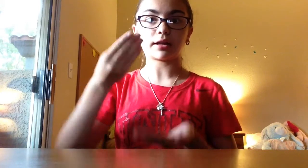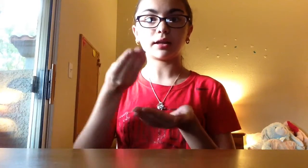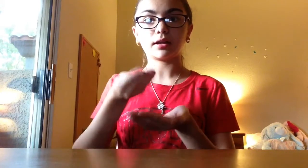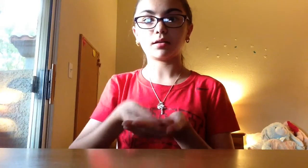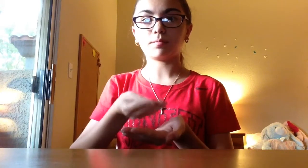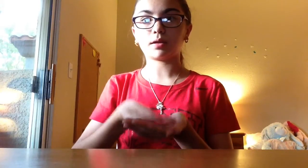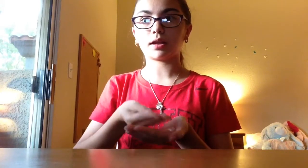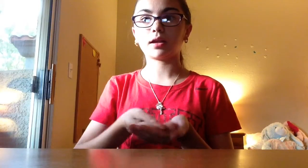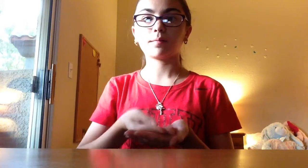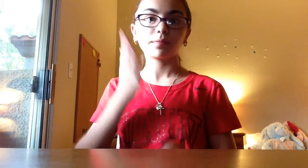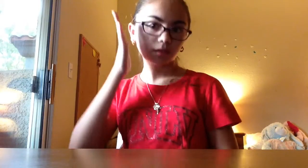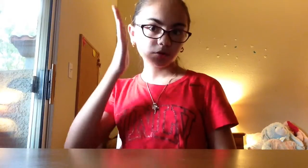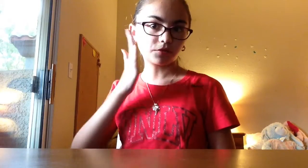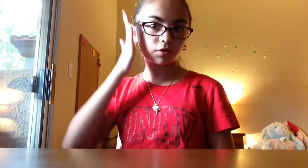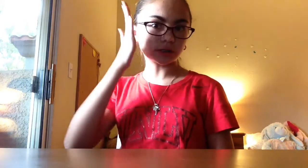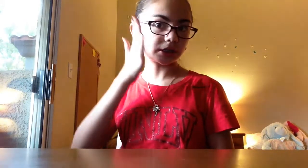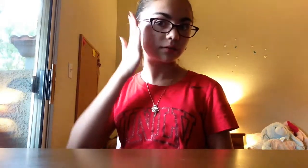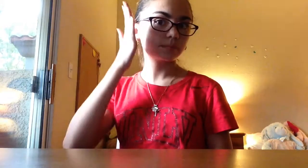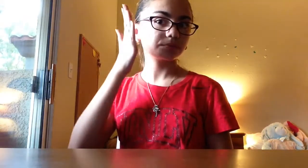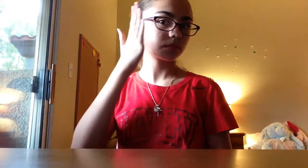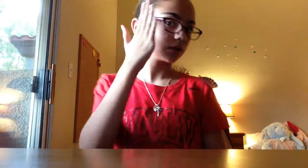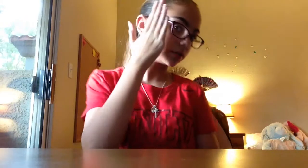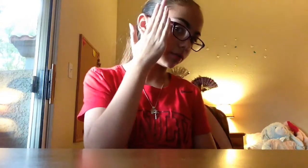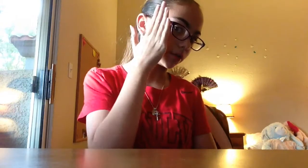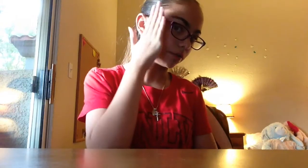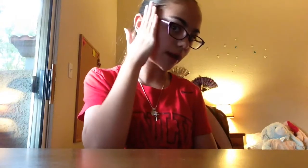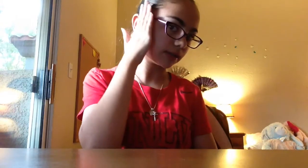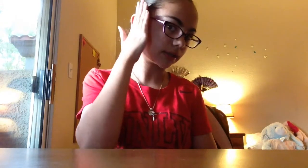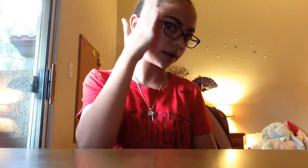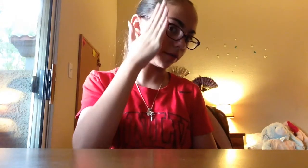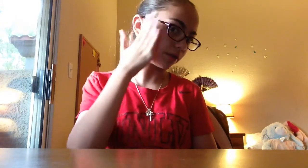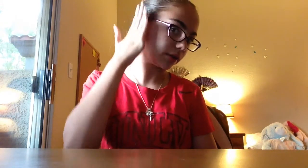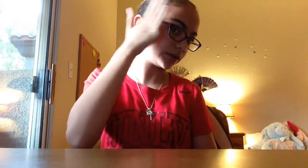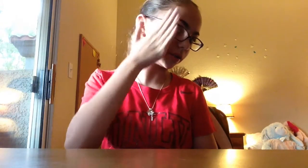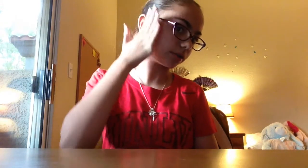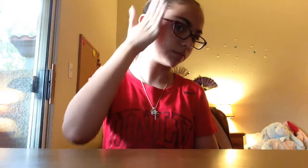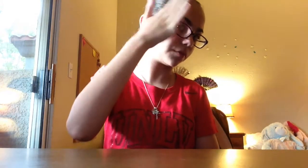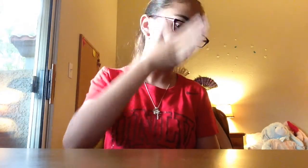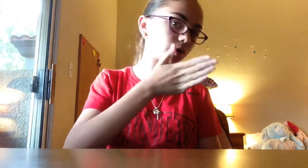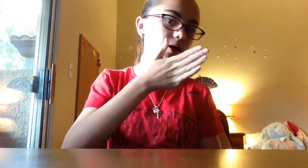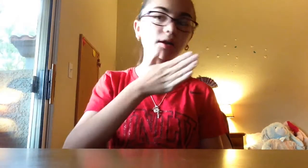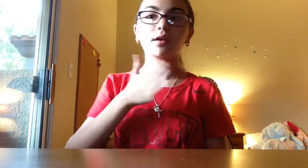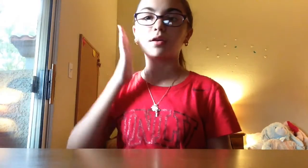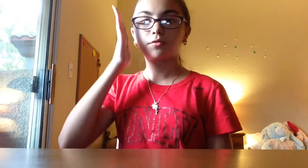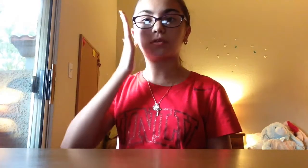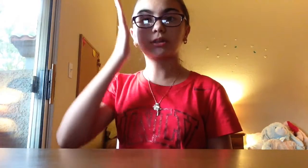it. Money. Fortune. So on your right side of your face, you just move it forward.